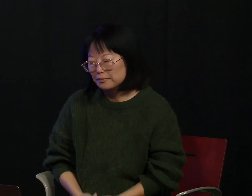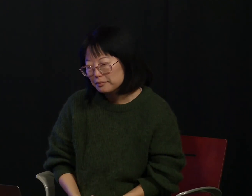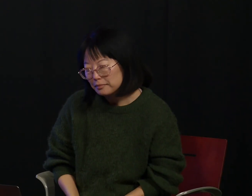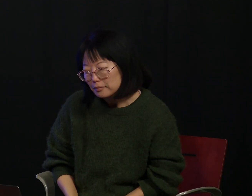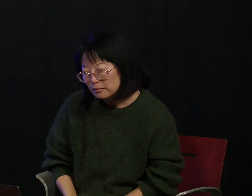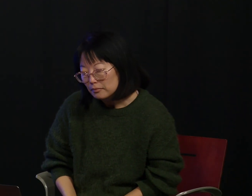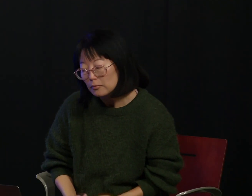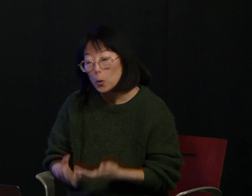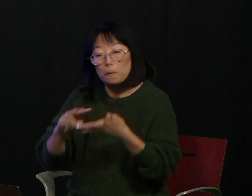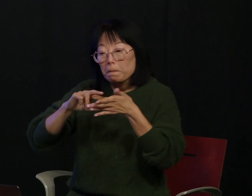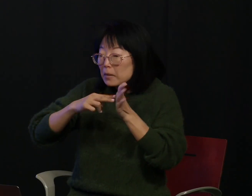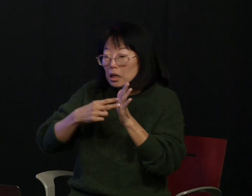community.